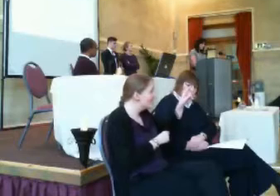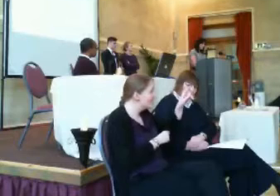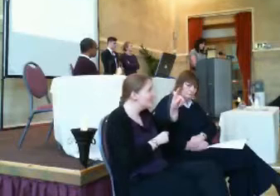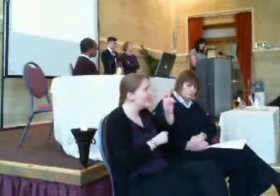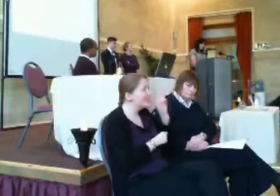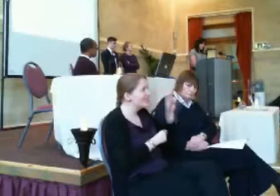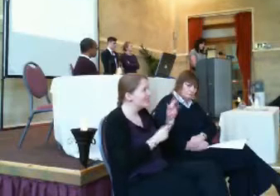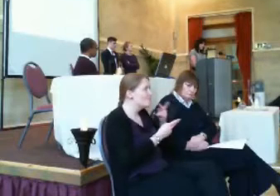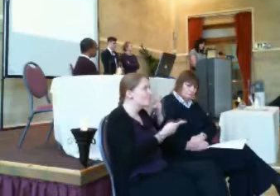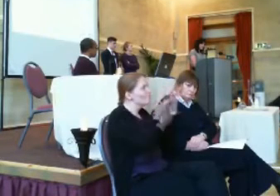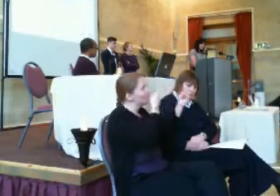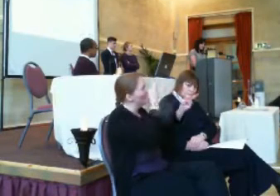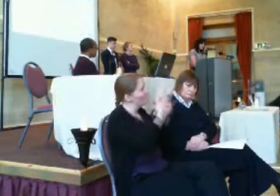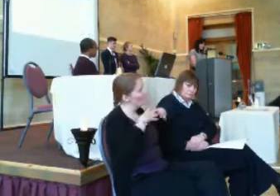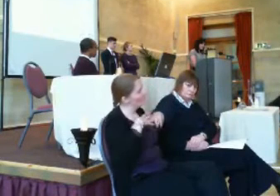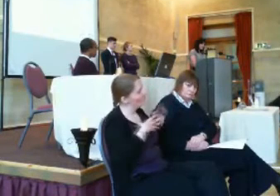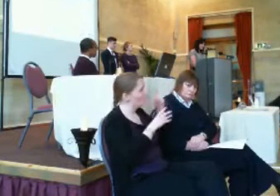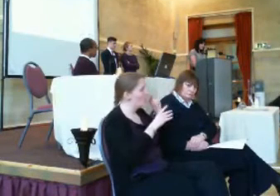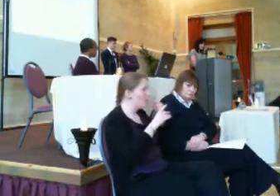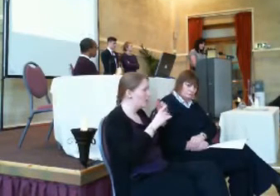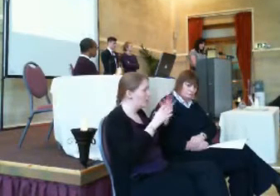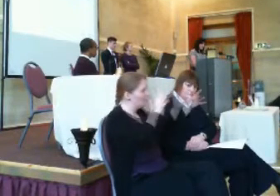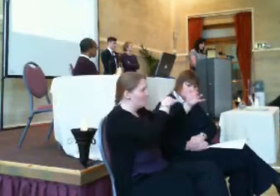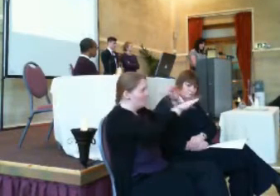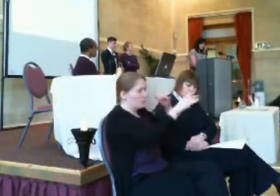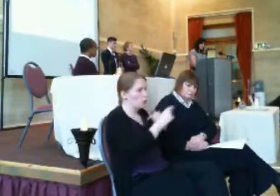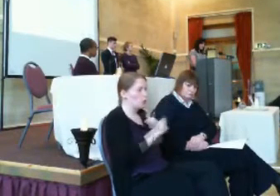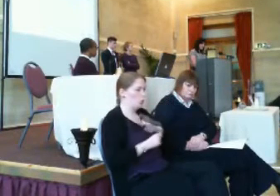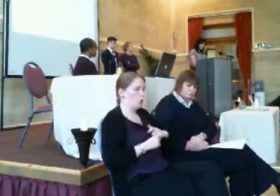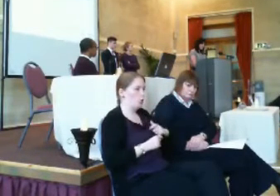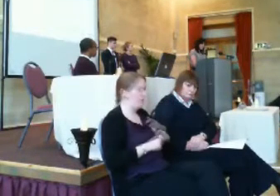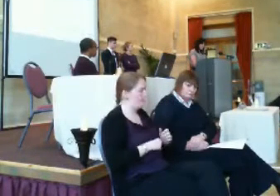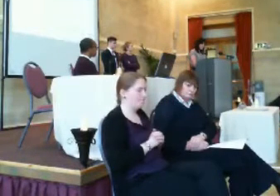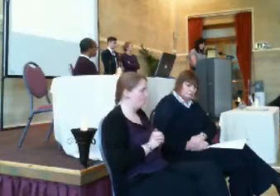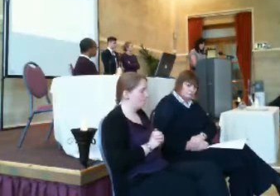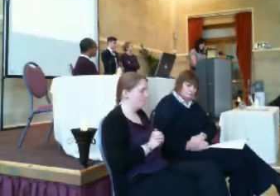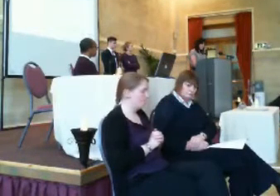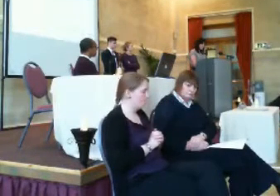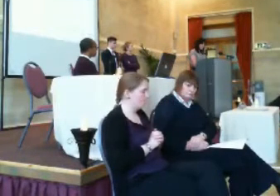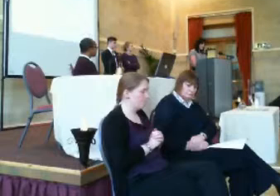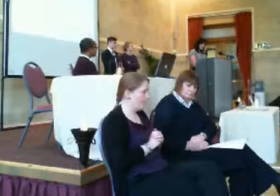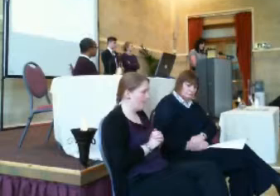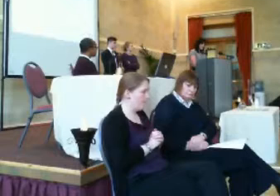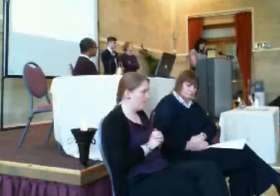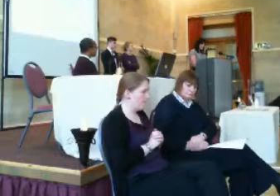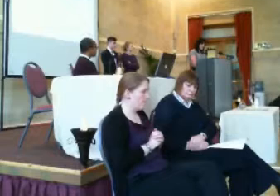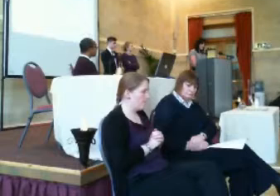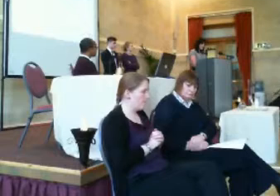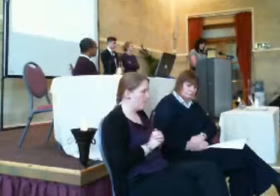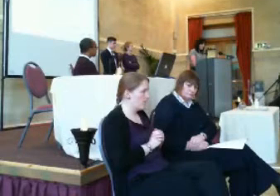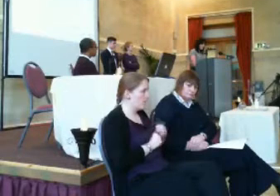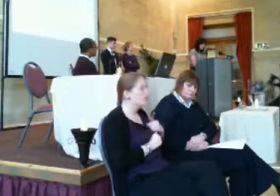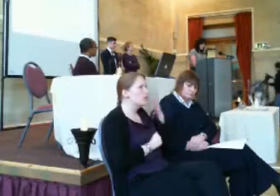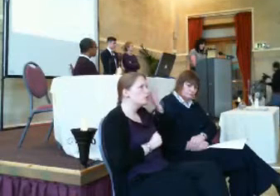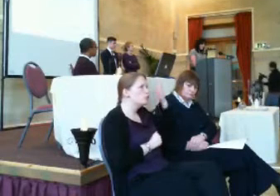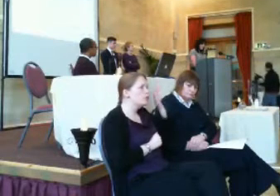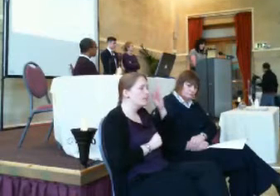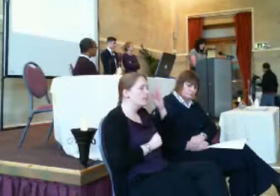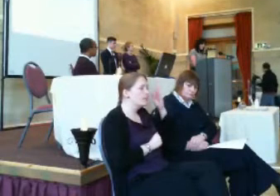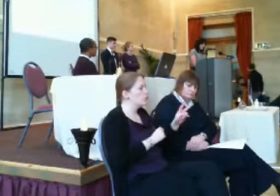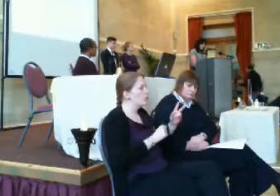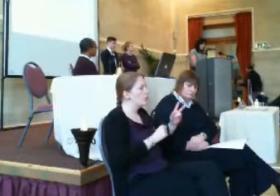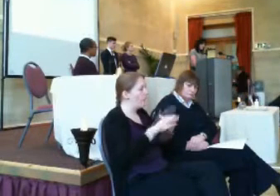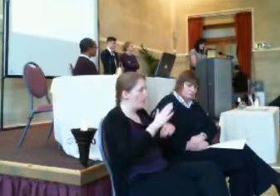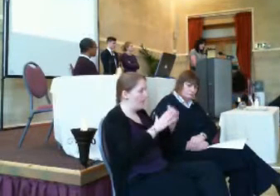positions and sang at their ease. They weren't the human race, my dear, they weren't the human race. Dreamed I saw a building with